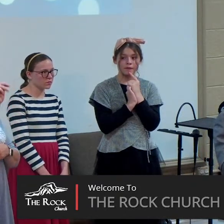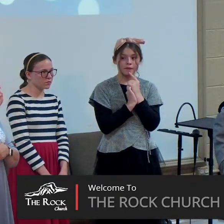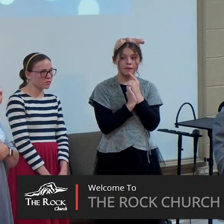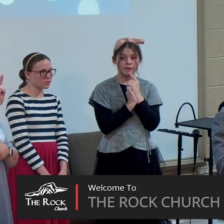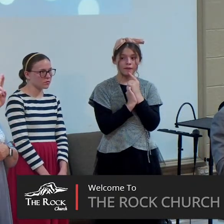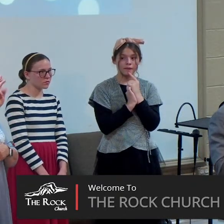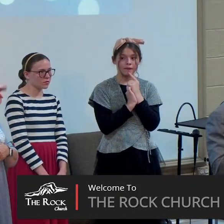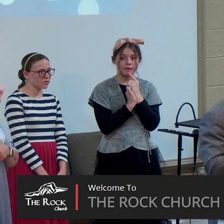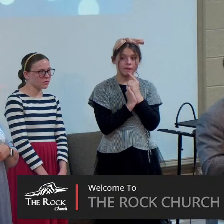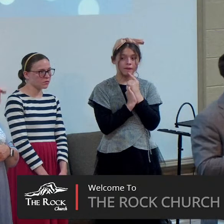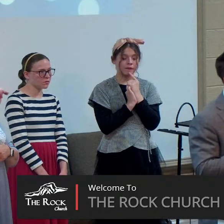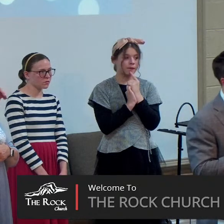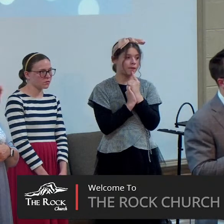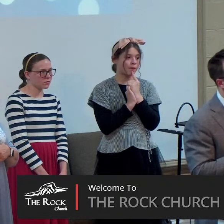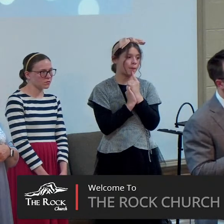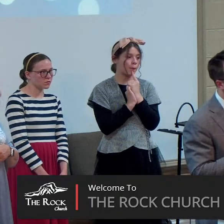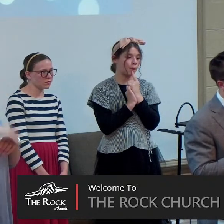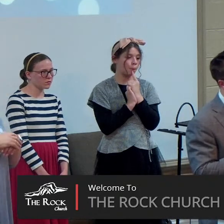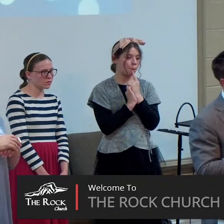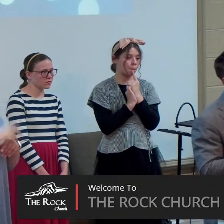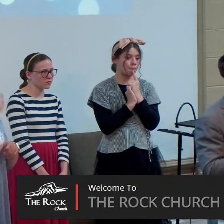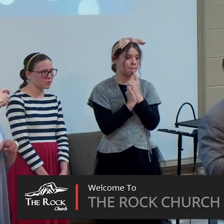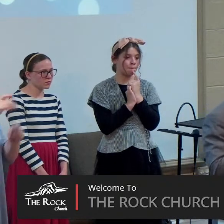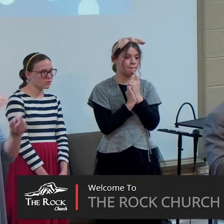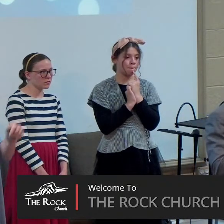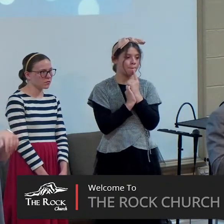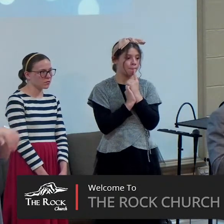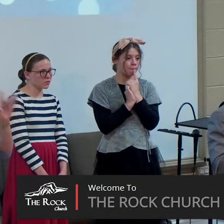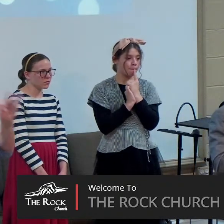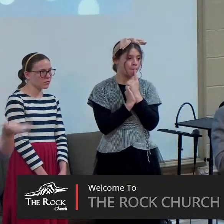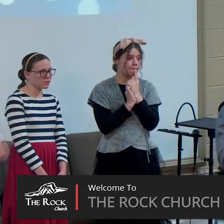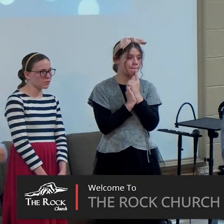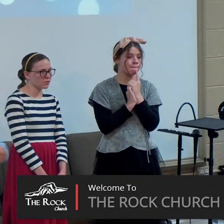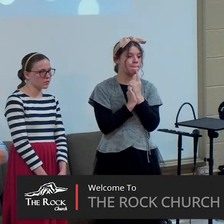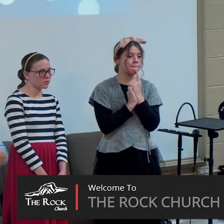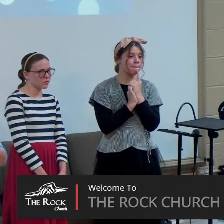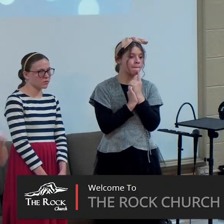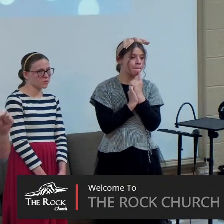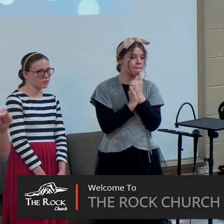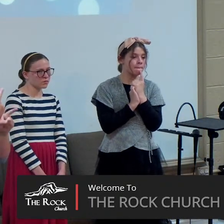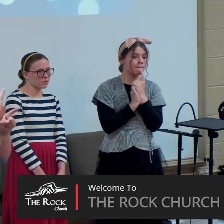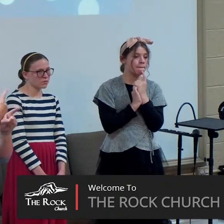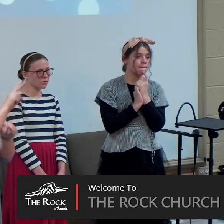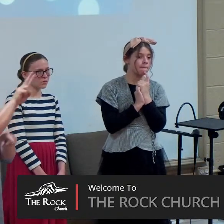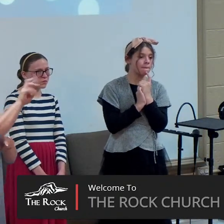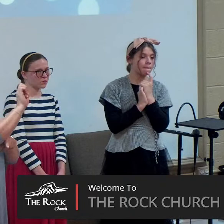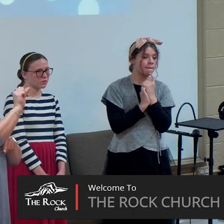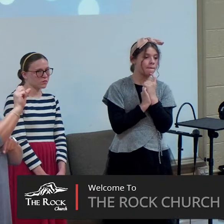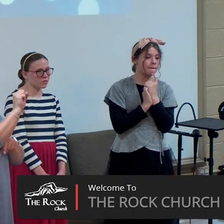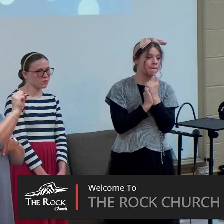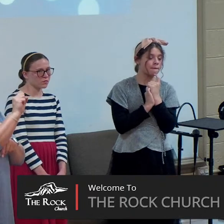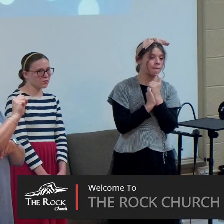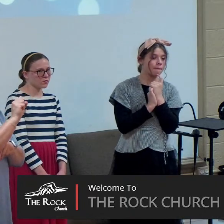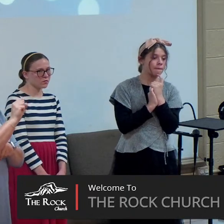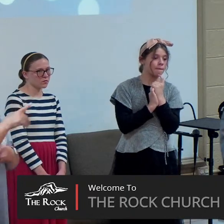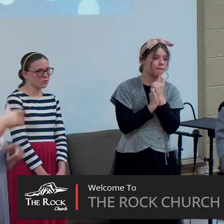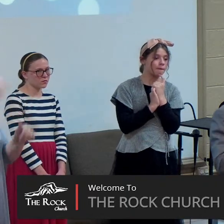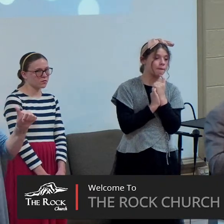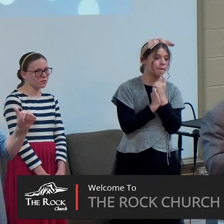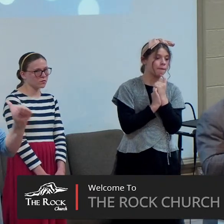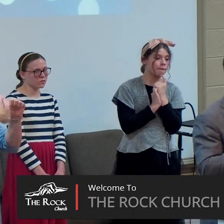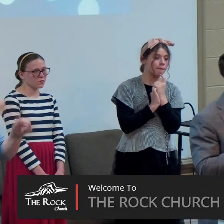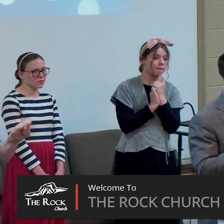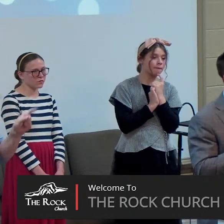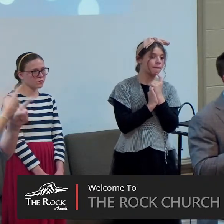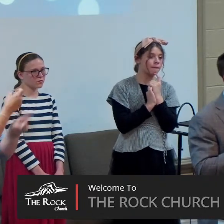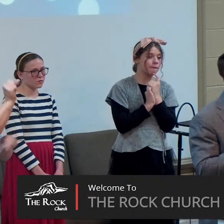Okay. In Jesus' name. Amen. Sister Margaret. Sister Sue needs our